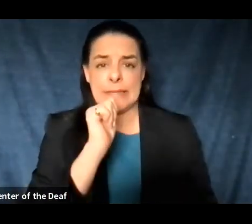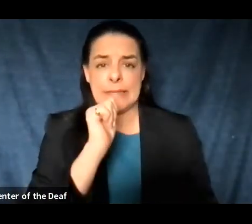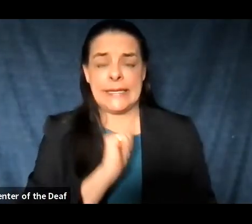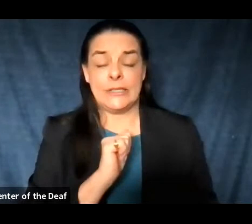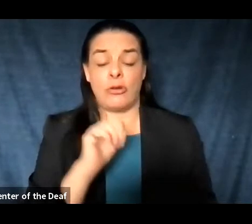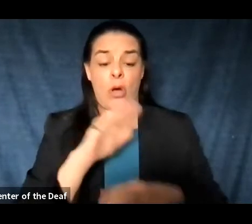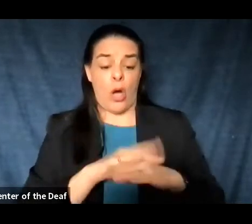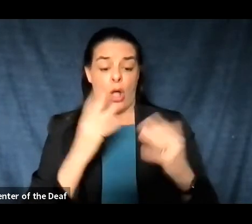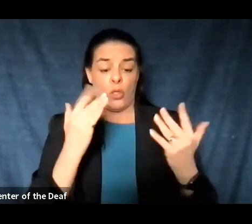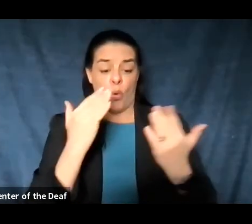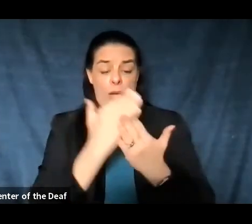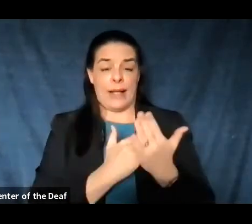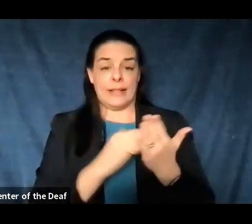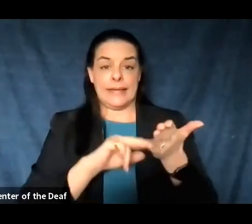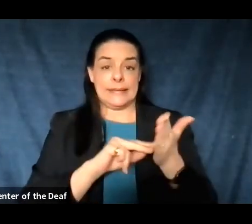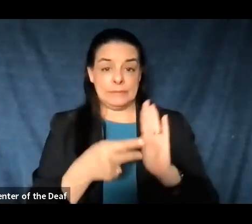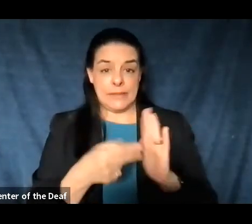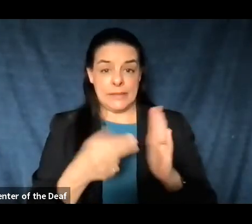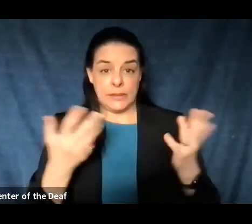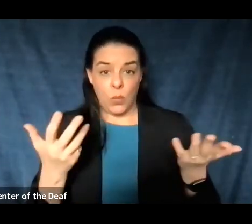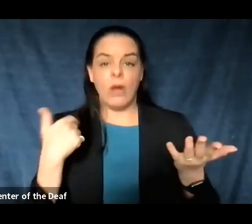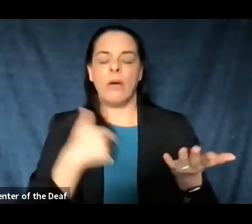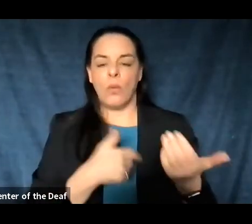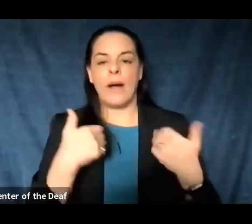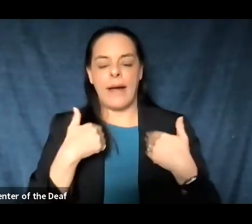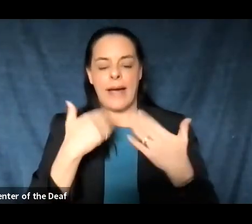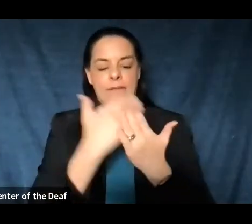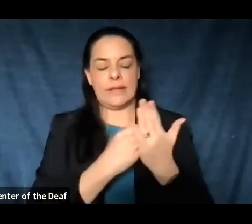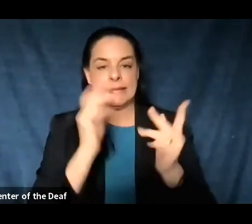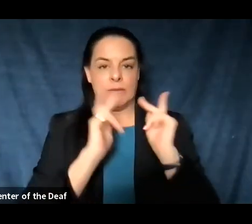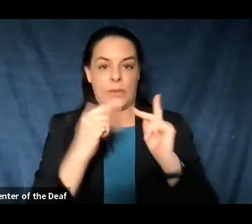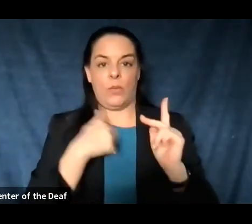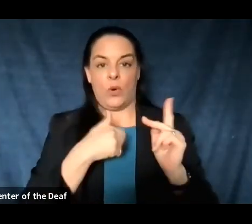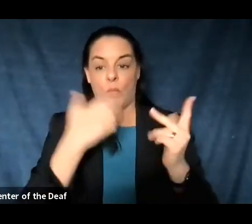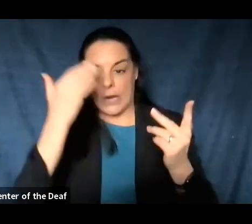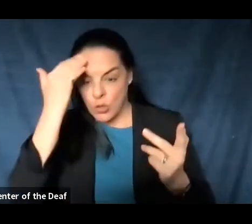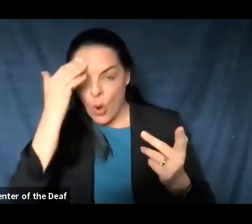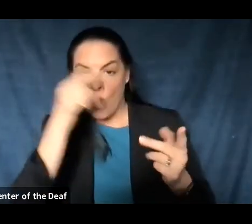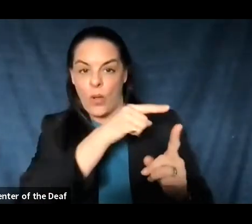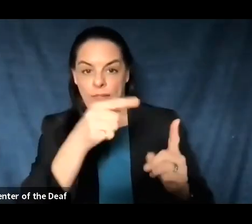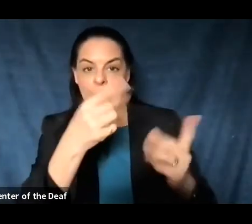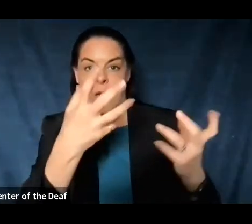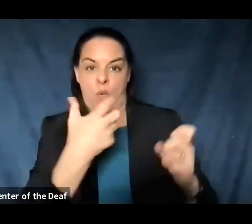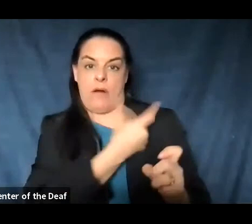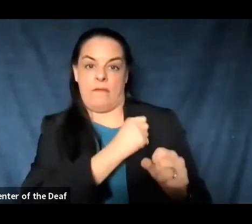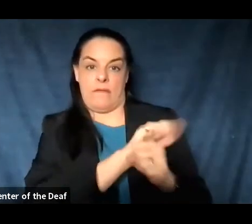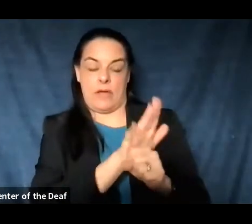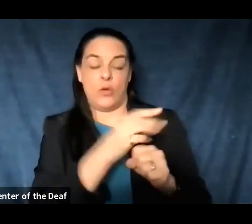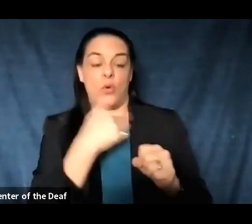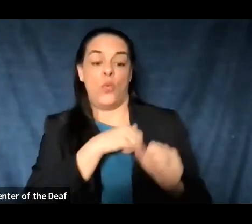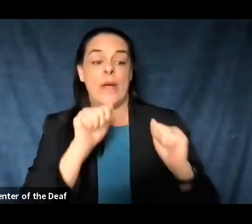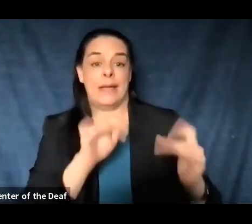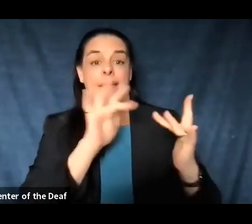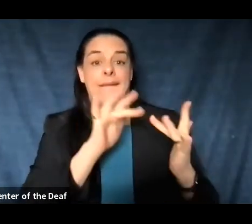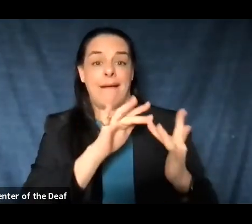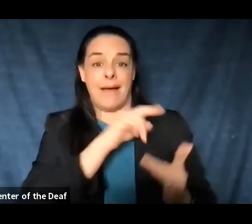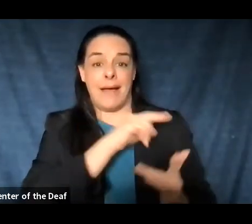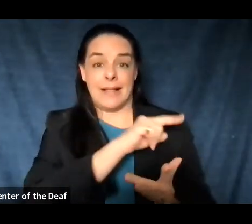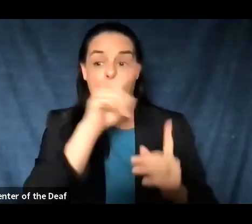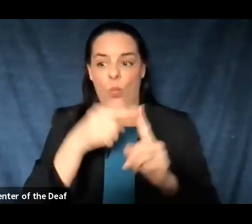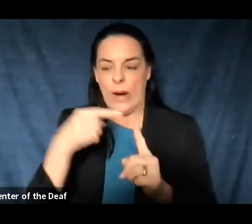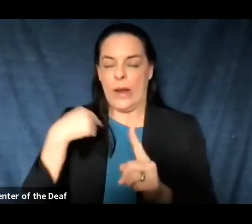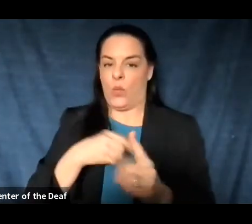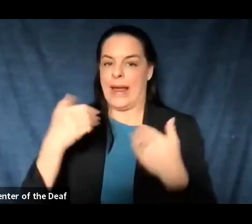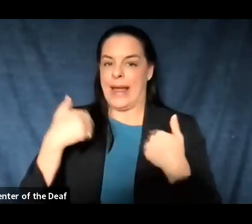list simply means that we have a list of people that we know want to get vaccinated, that we can reach out to when we have